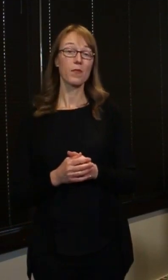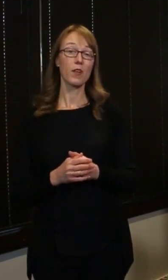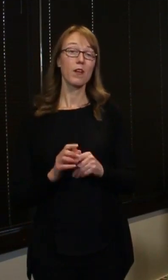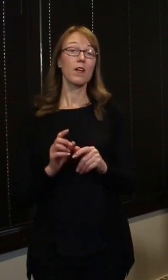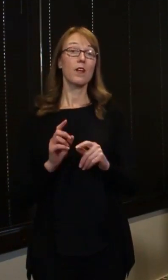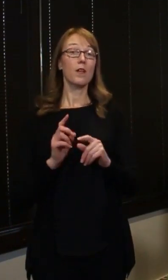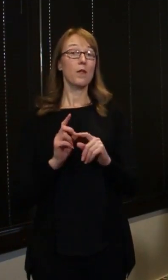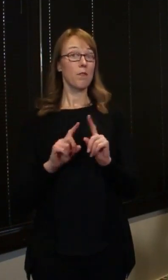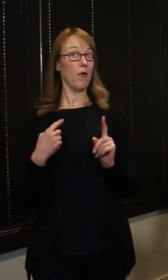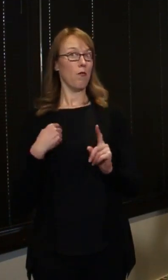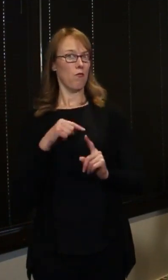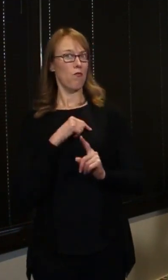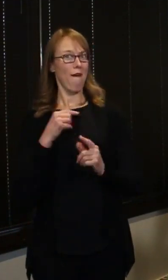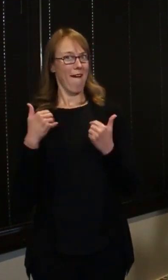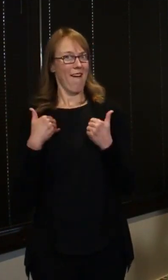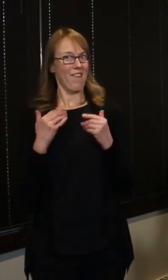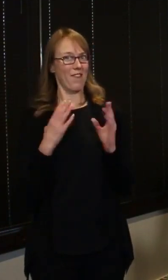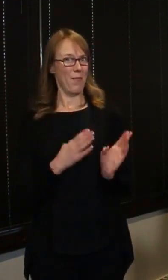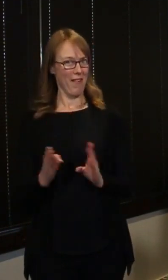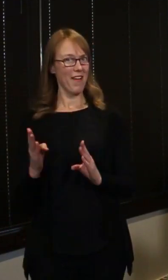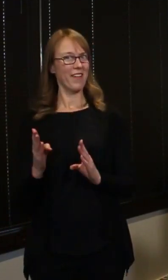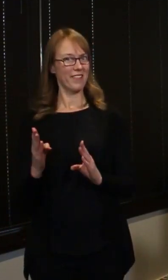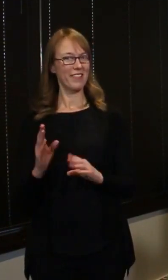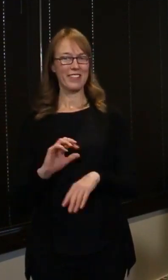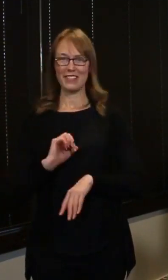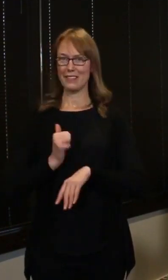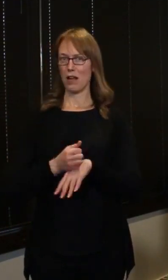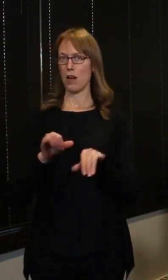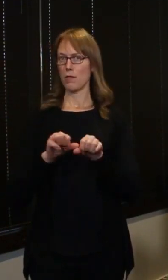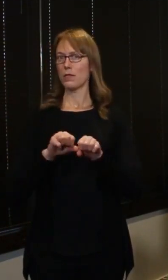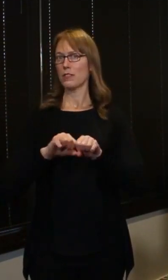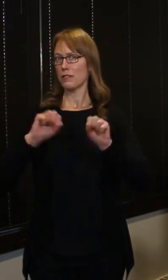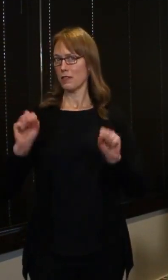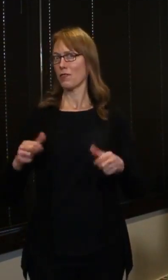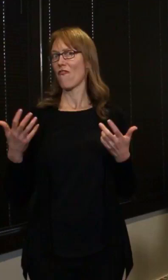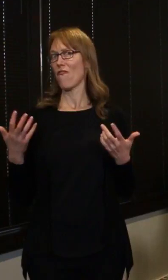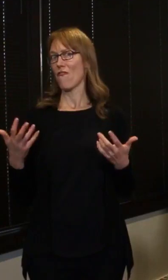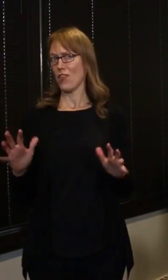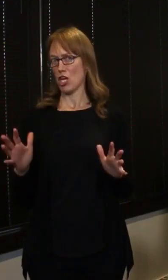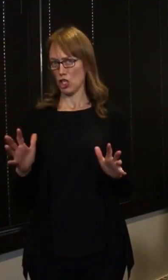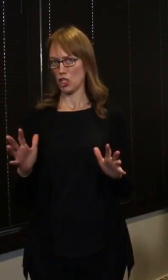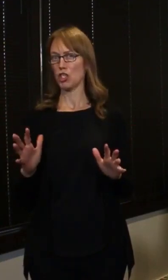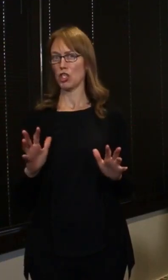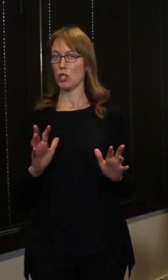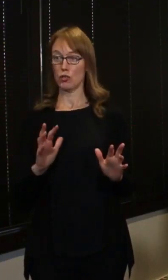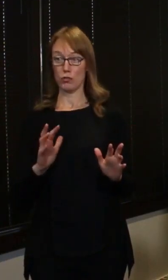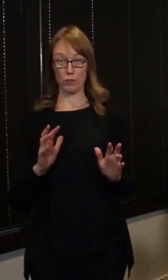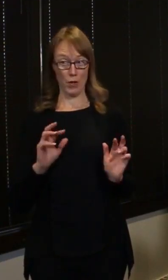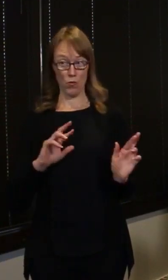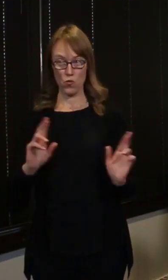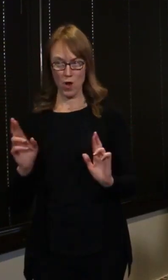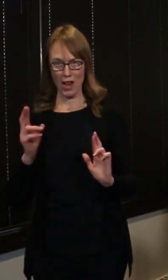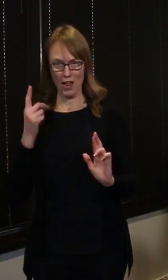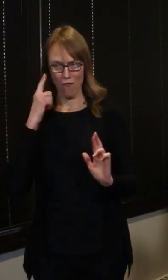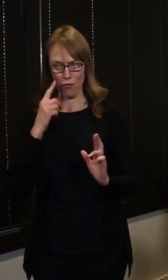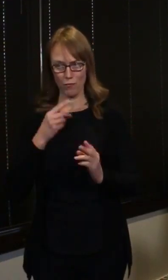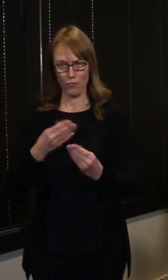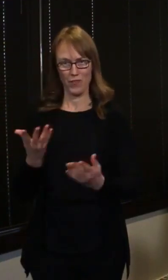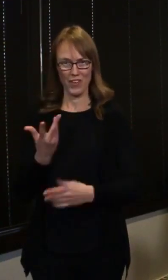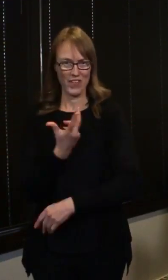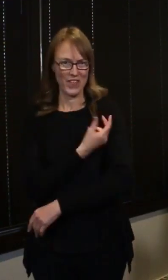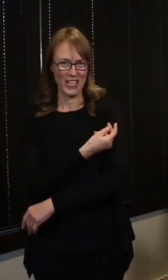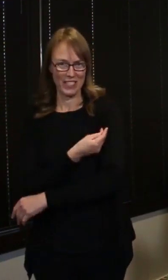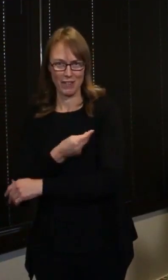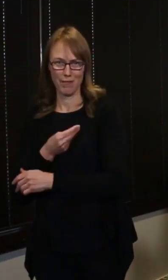as quickly as possible with the systems that we have set up right now. So let's go ahead and move on to some of our data now